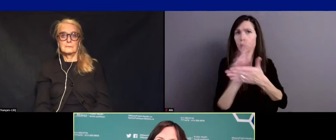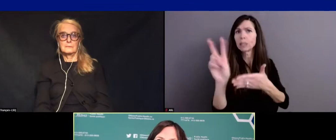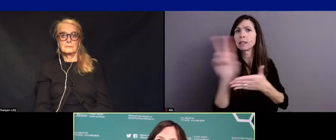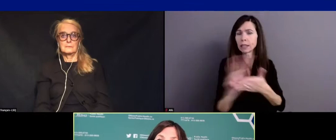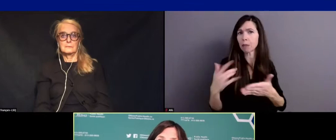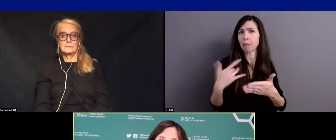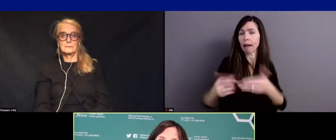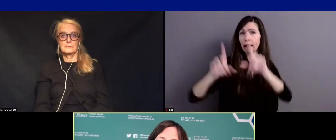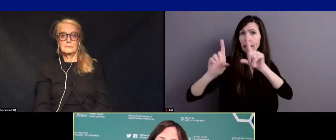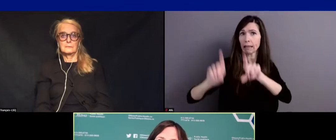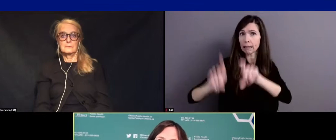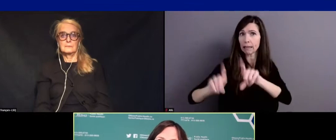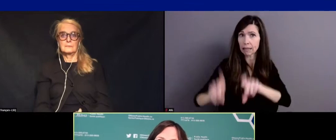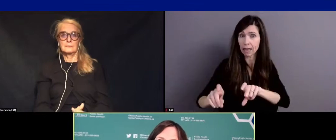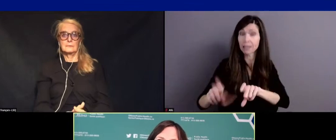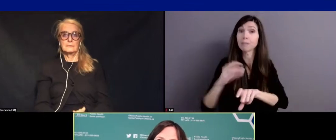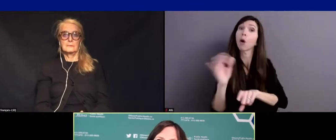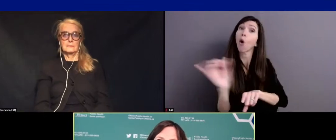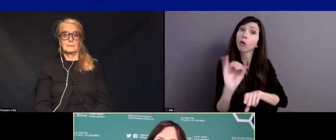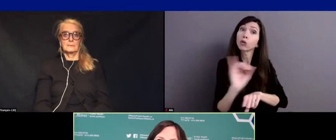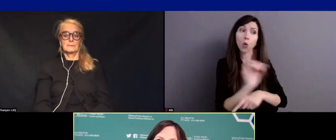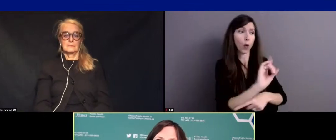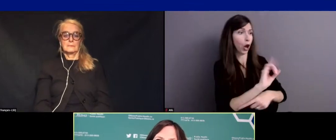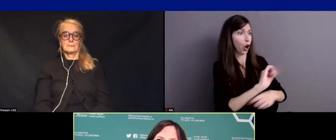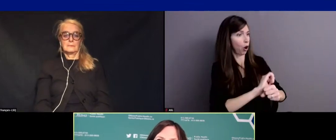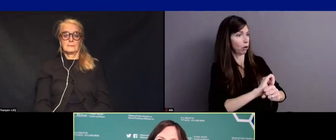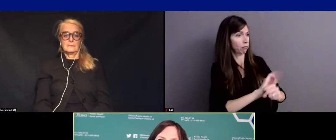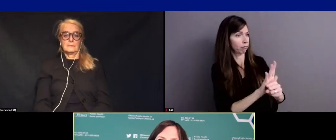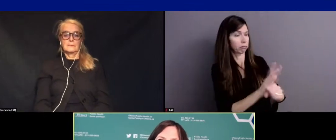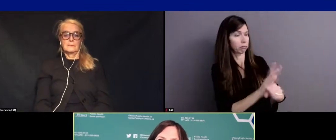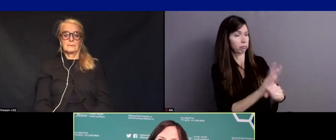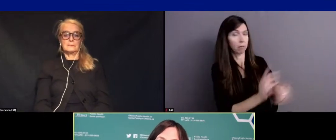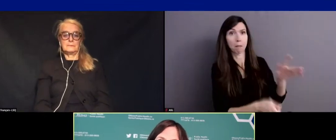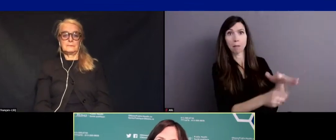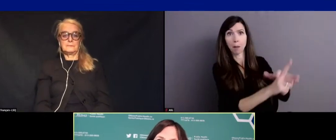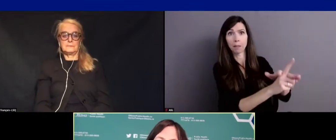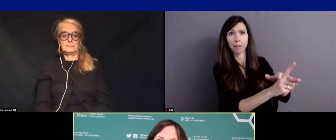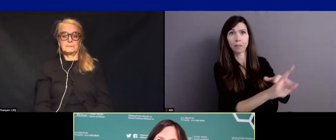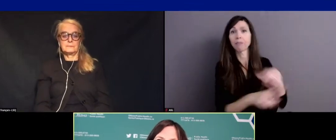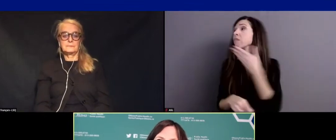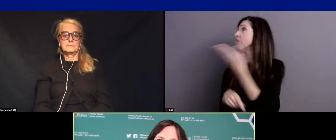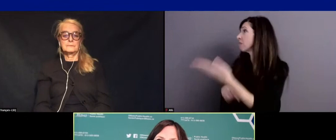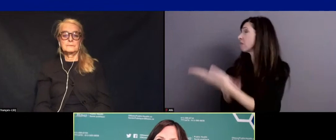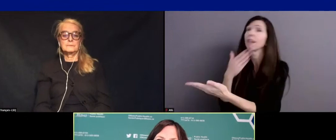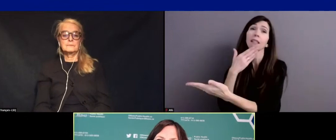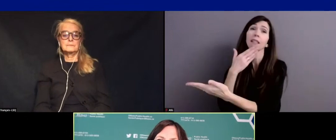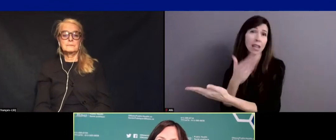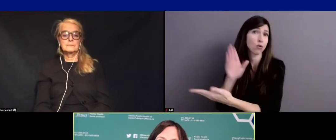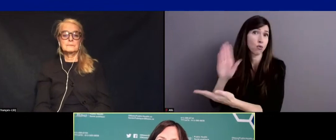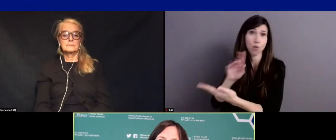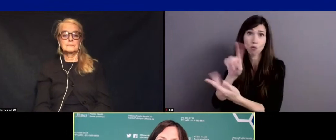I think that's a good question for us to take offline to get you the specific data.